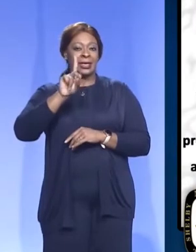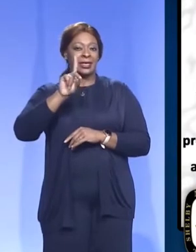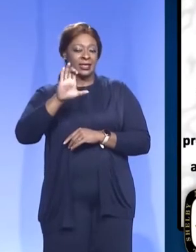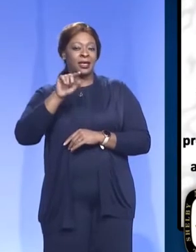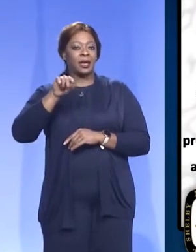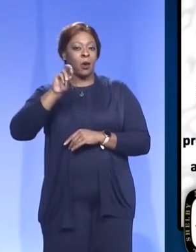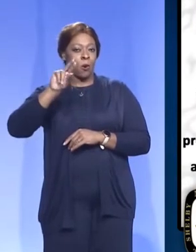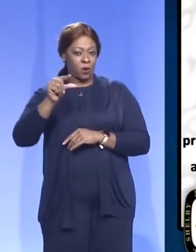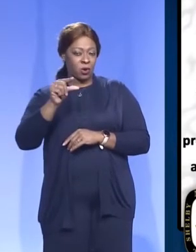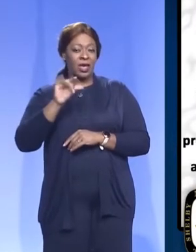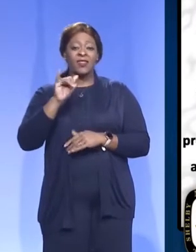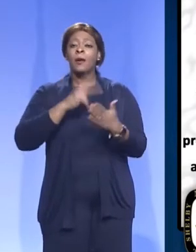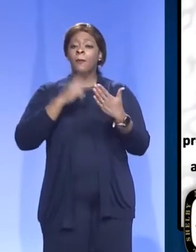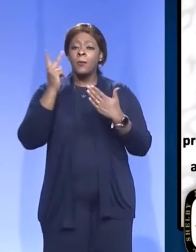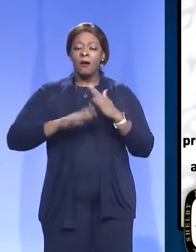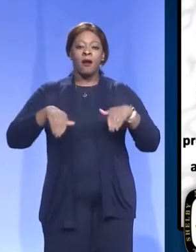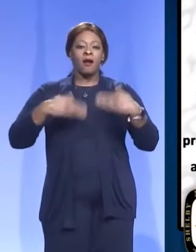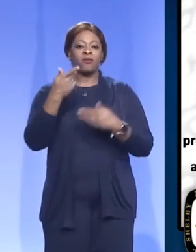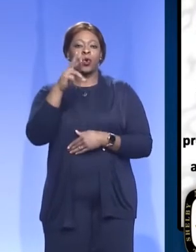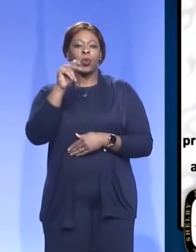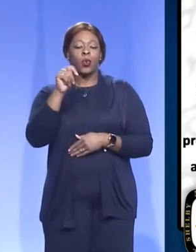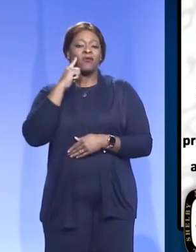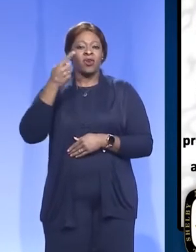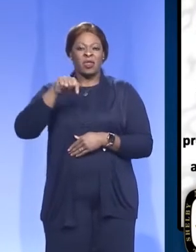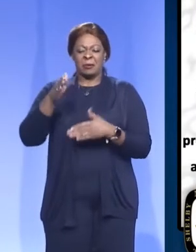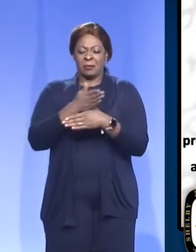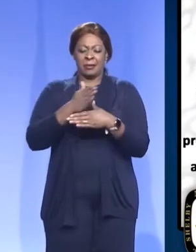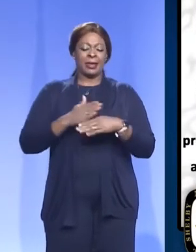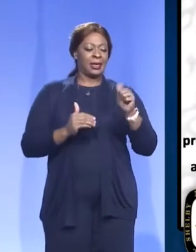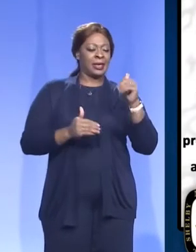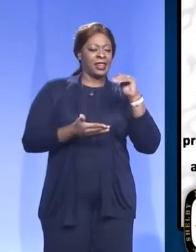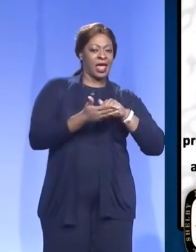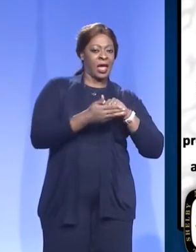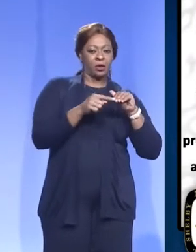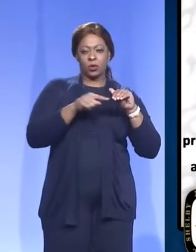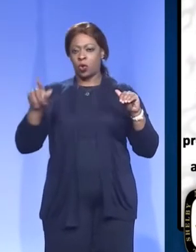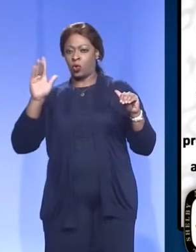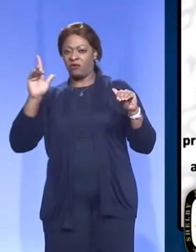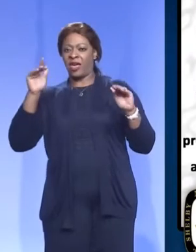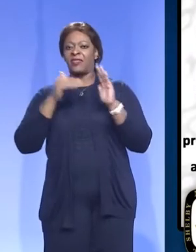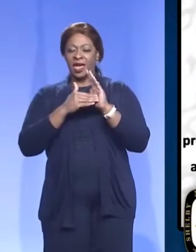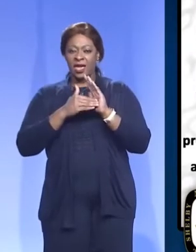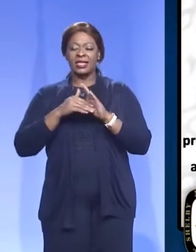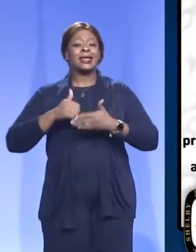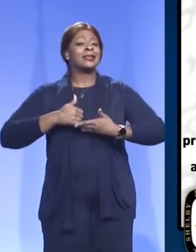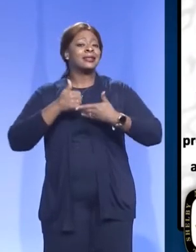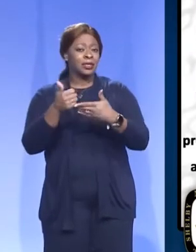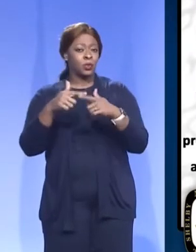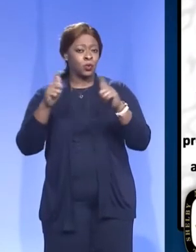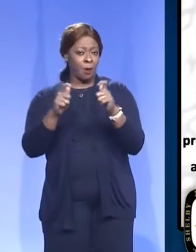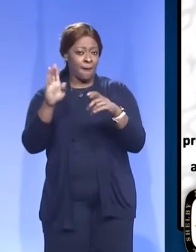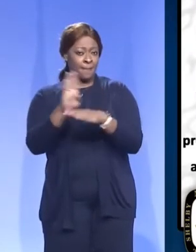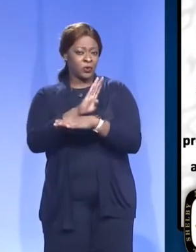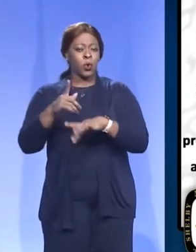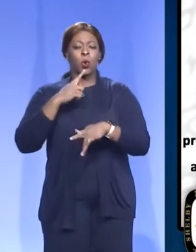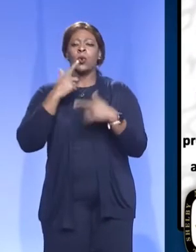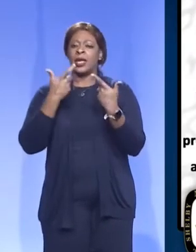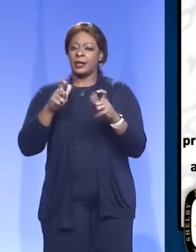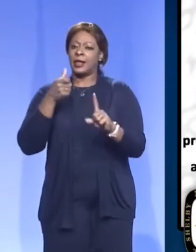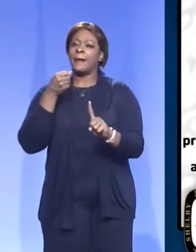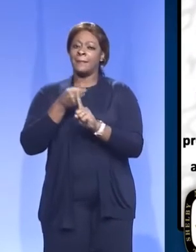memphisbdc.org. And the program will offer grants typically ranging between $10,000 and $25,000 of assistance to businesses who have been